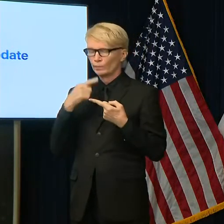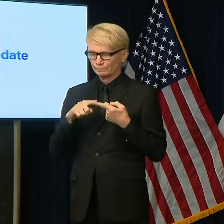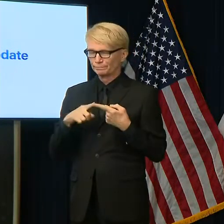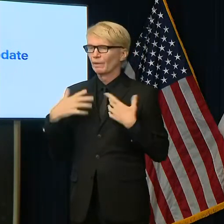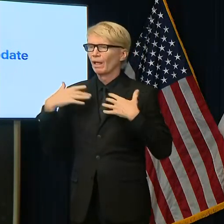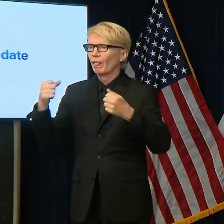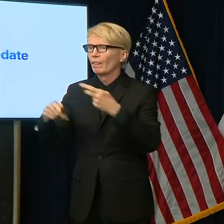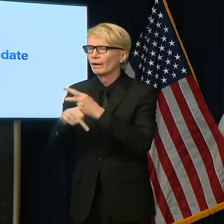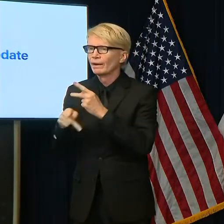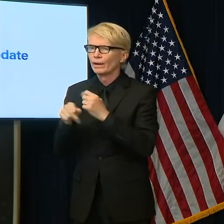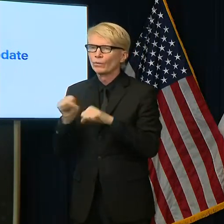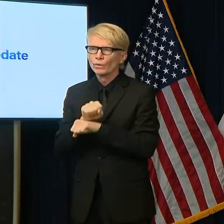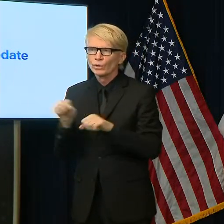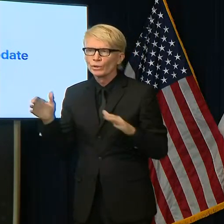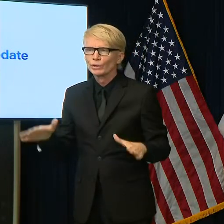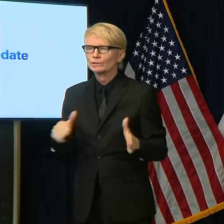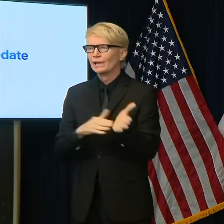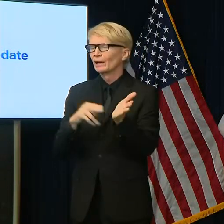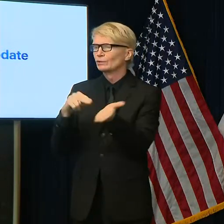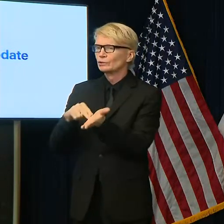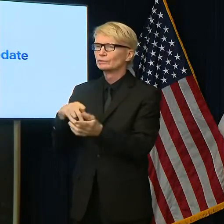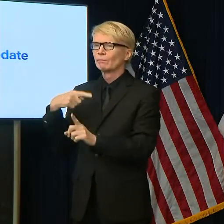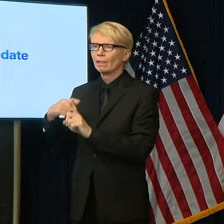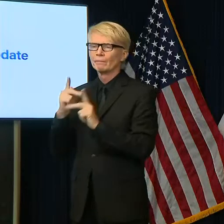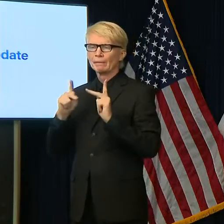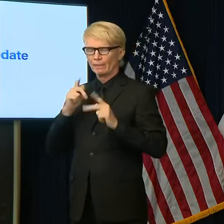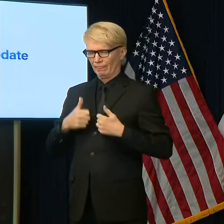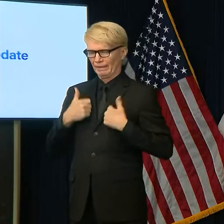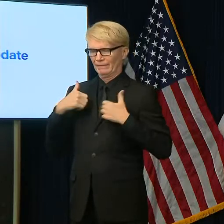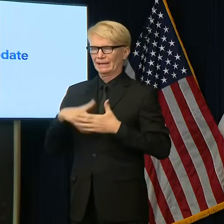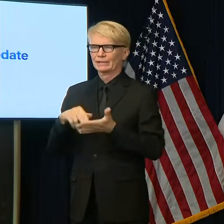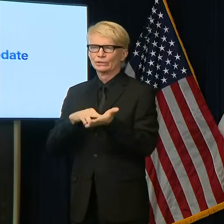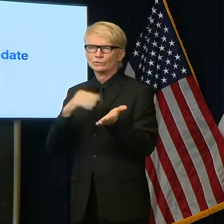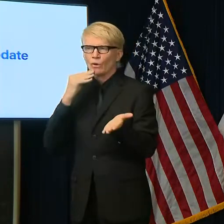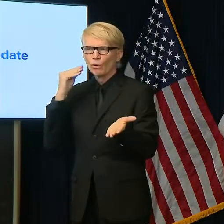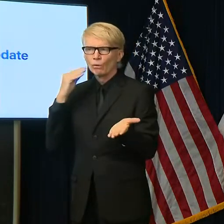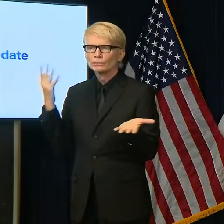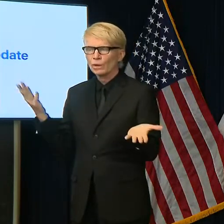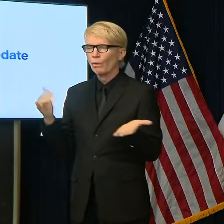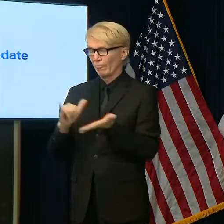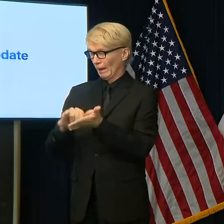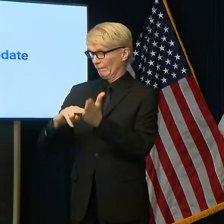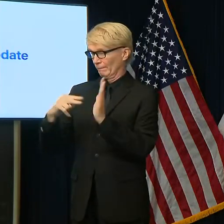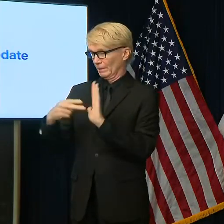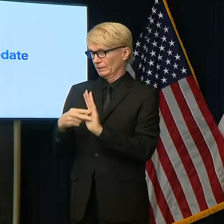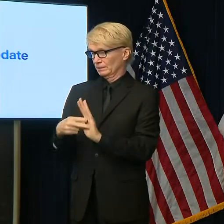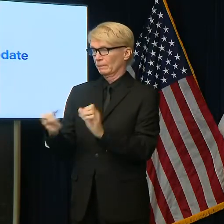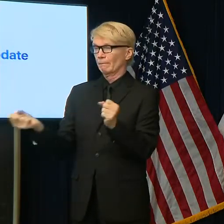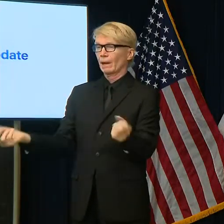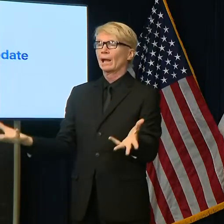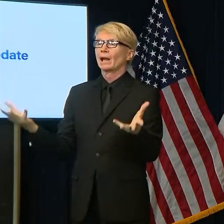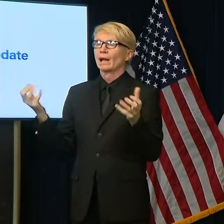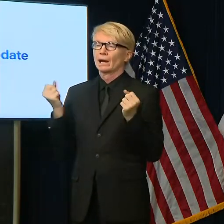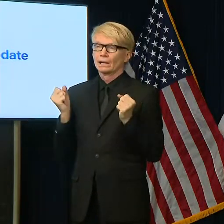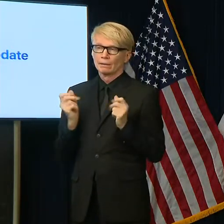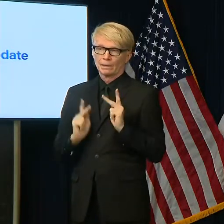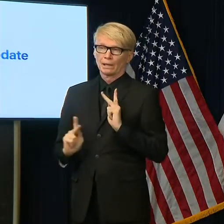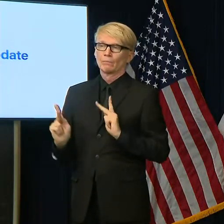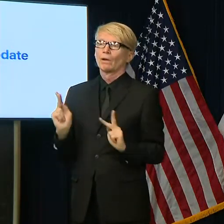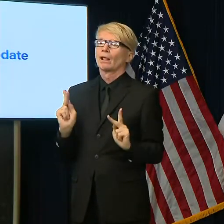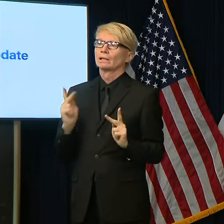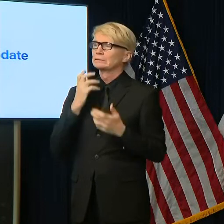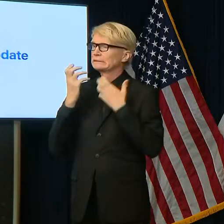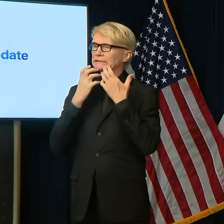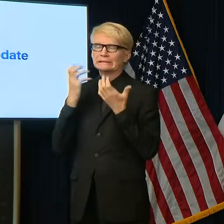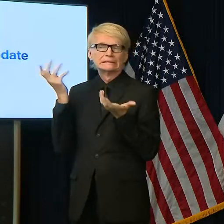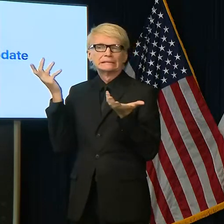and for those in long-term care facilities. That means that an awful lot of people are still going to be needing